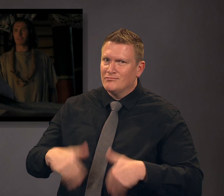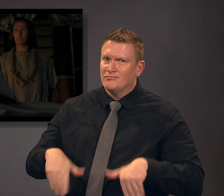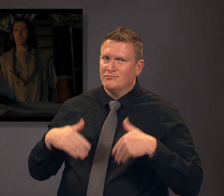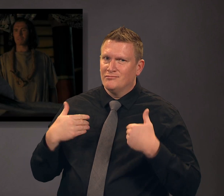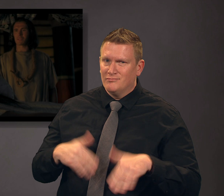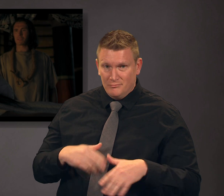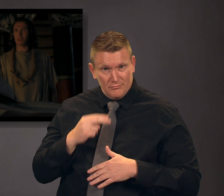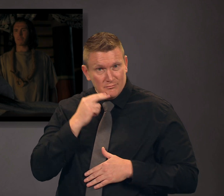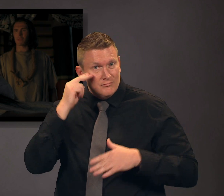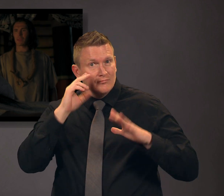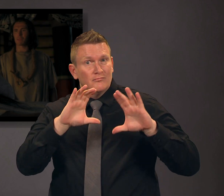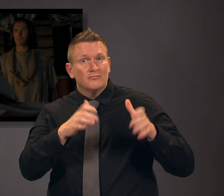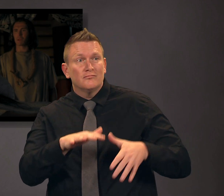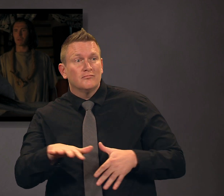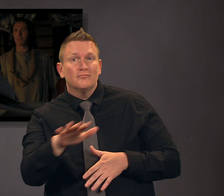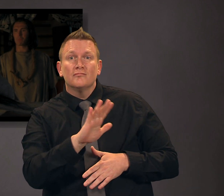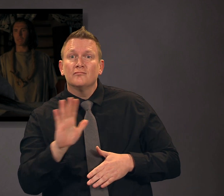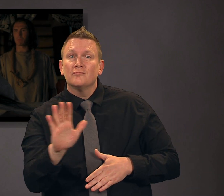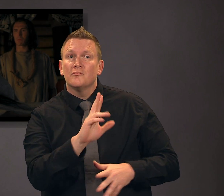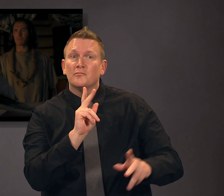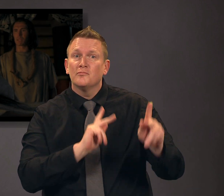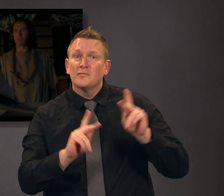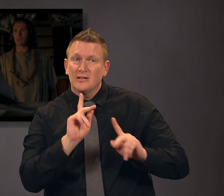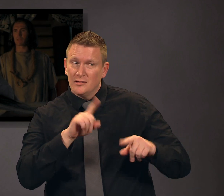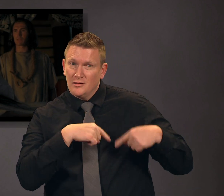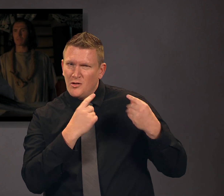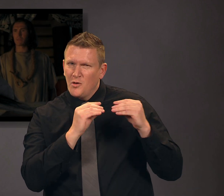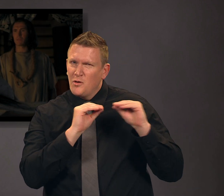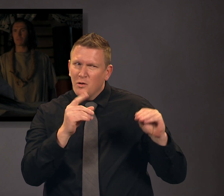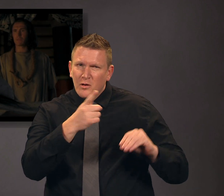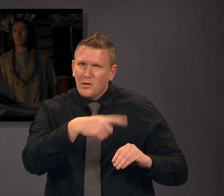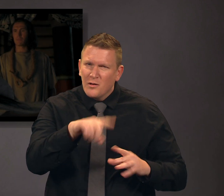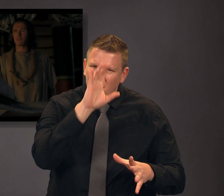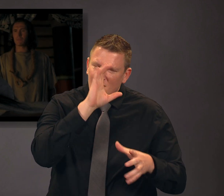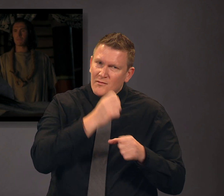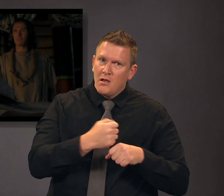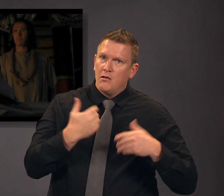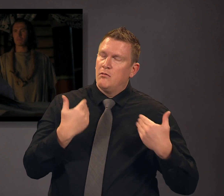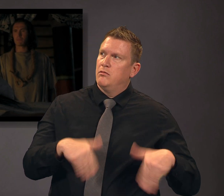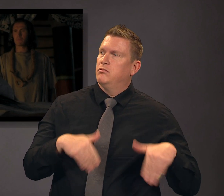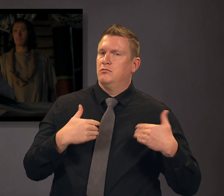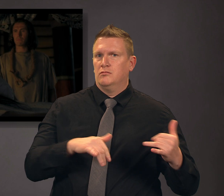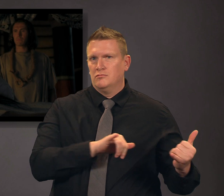There's not been such great faith among all the people of the Nephites.